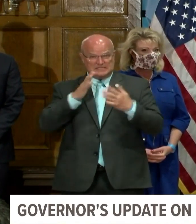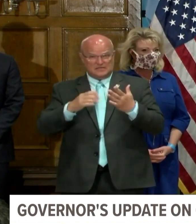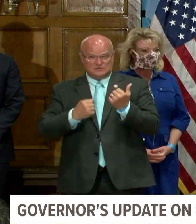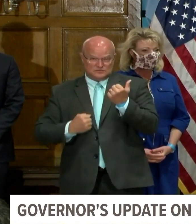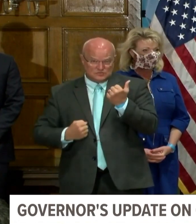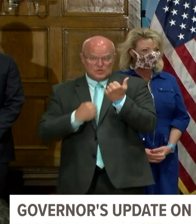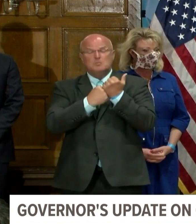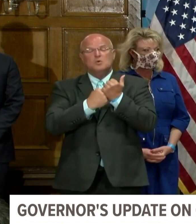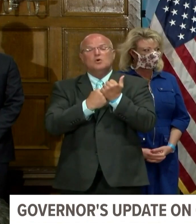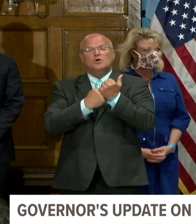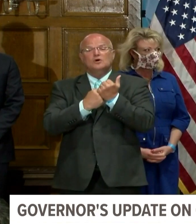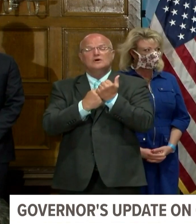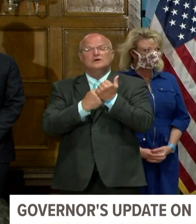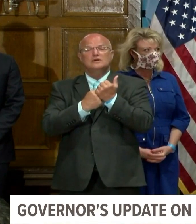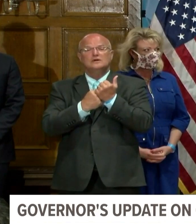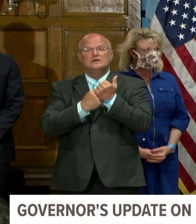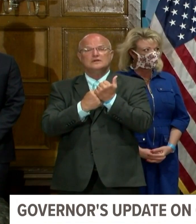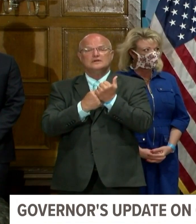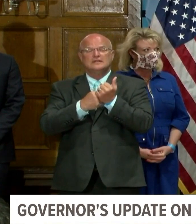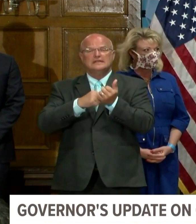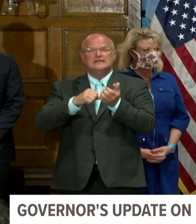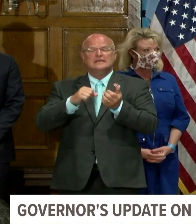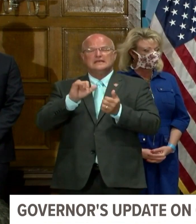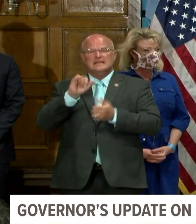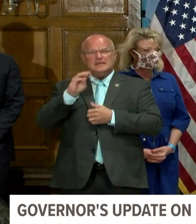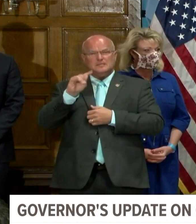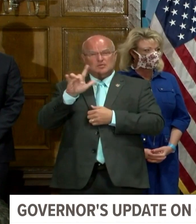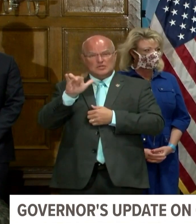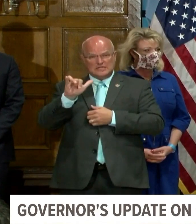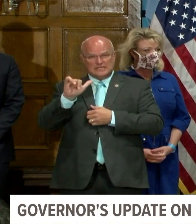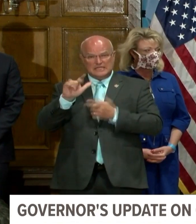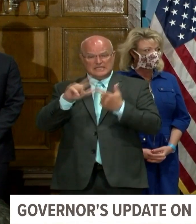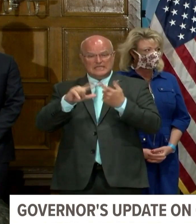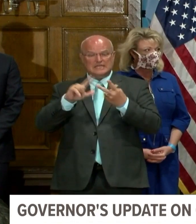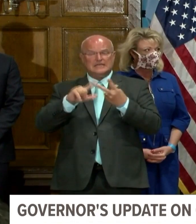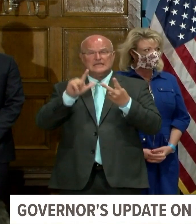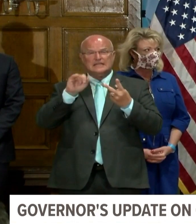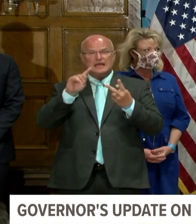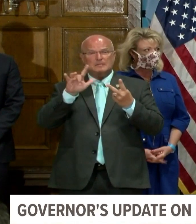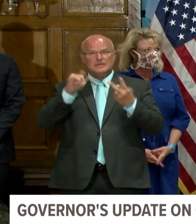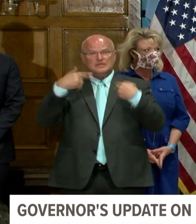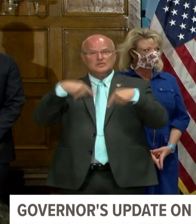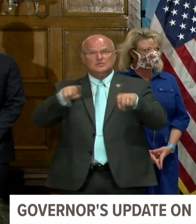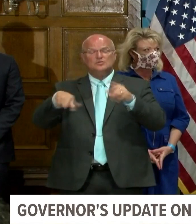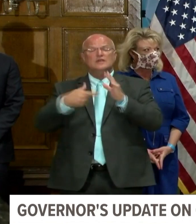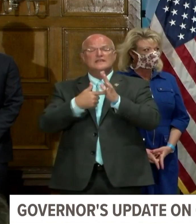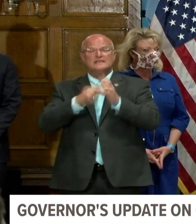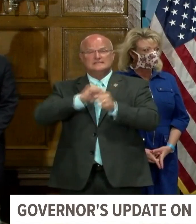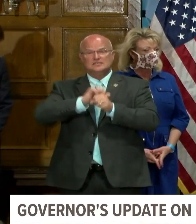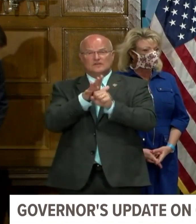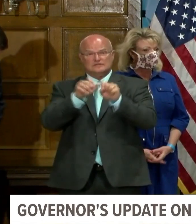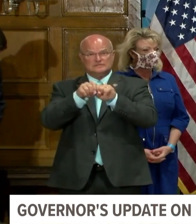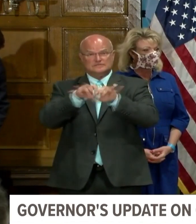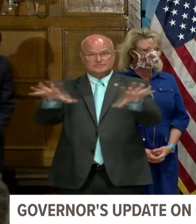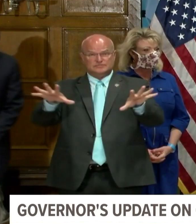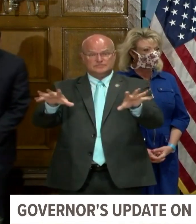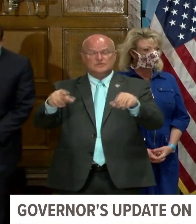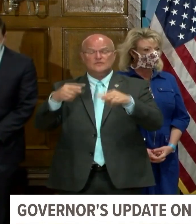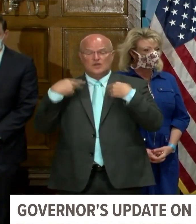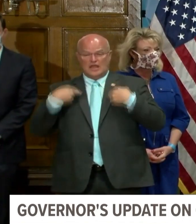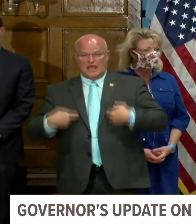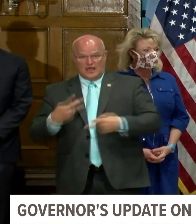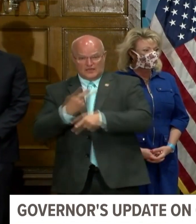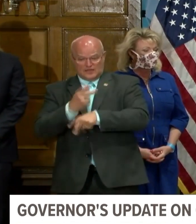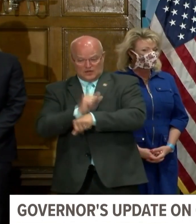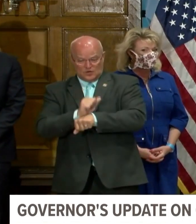support for immunity liability during this pandemic, both for healthcare